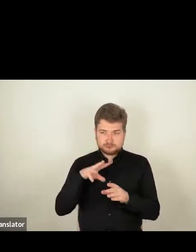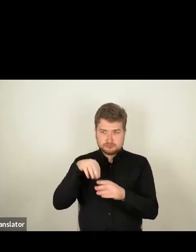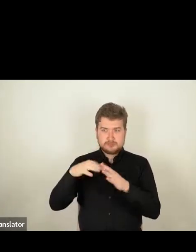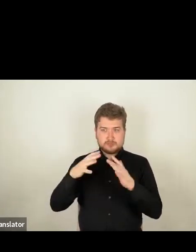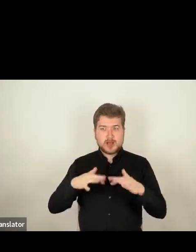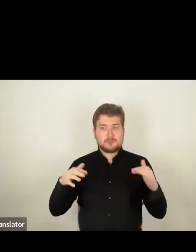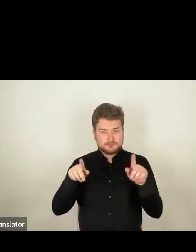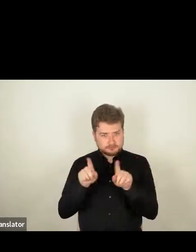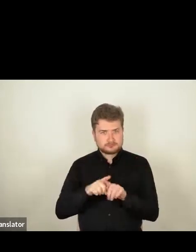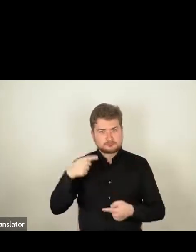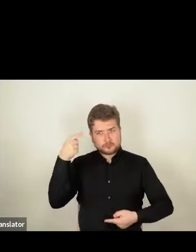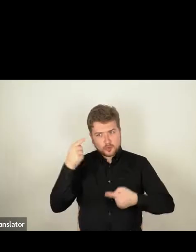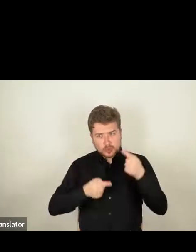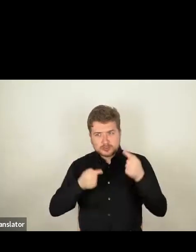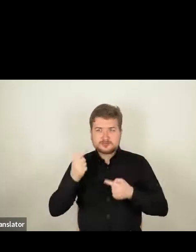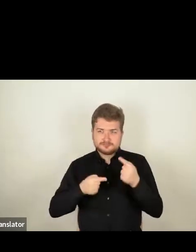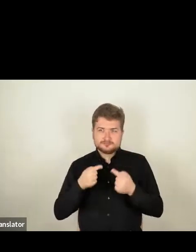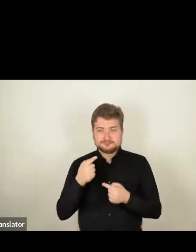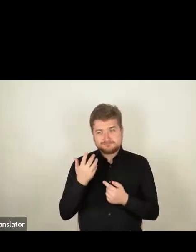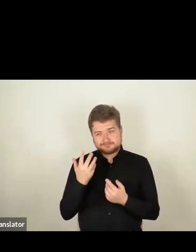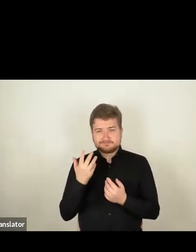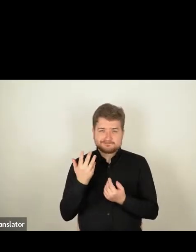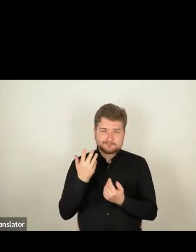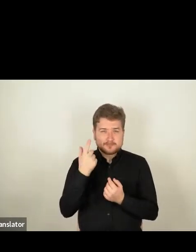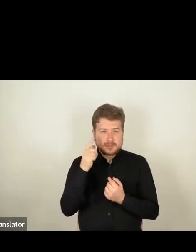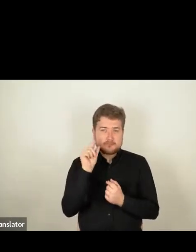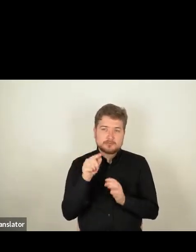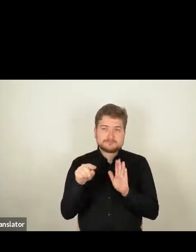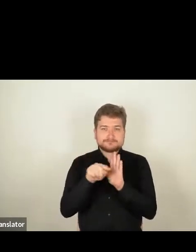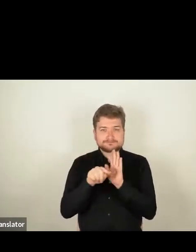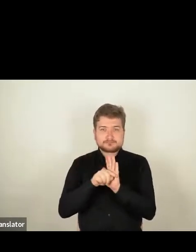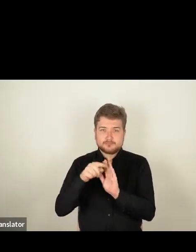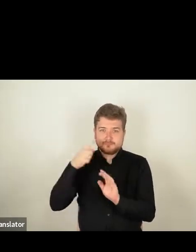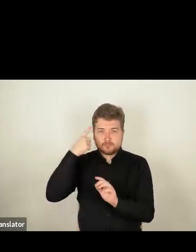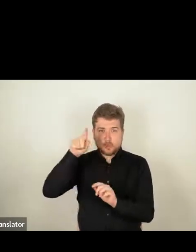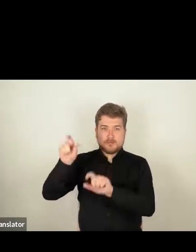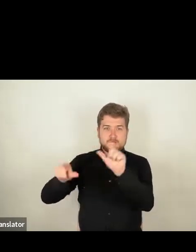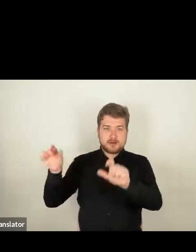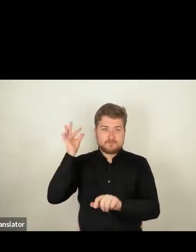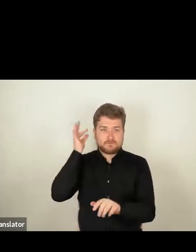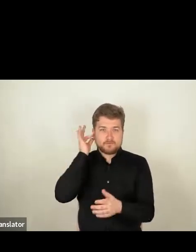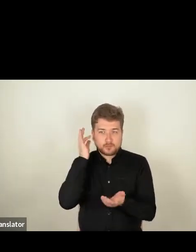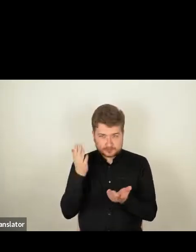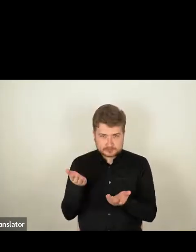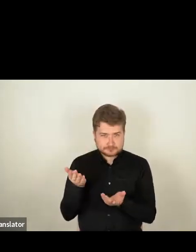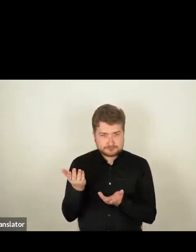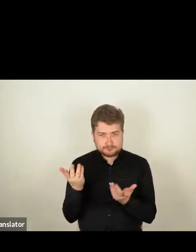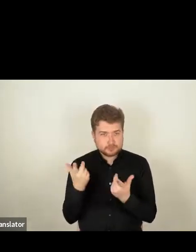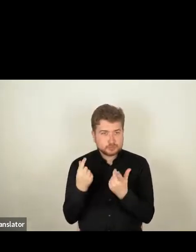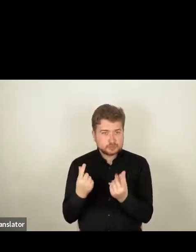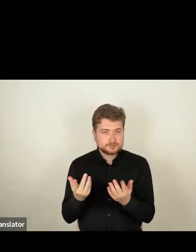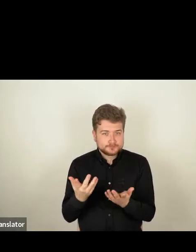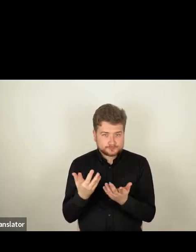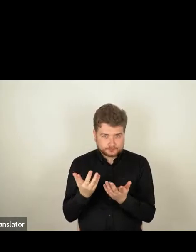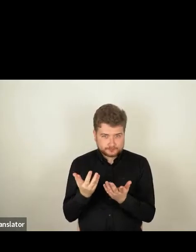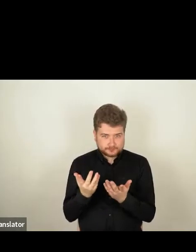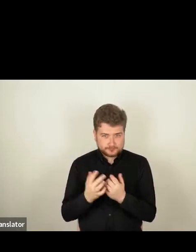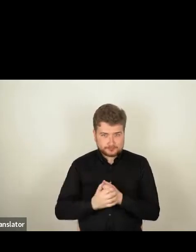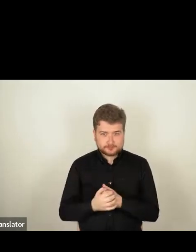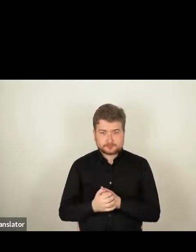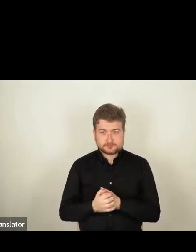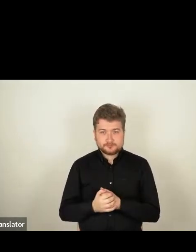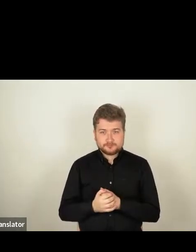guess, in a negative way. So if the remaining two speakers would like to comment quickly.